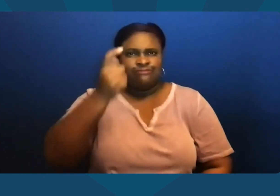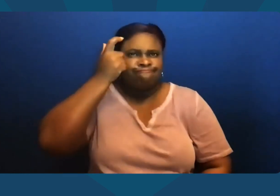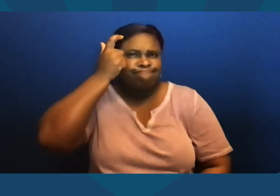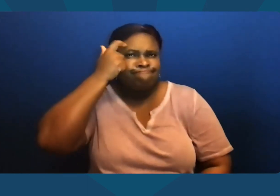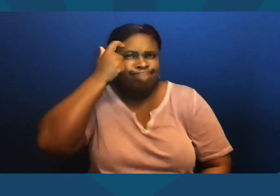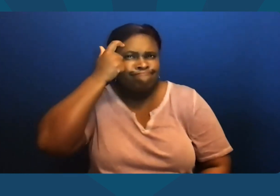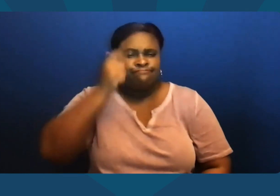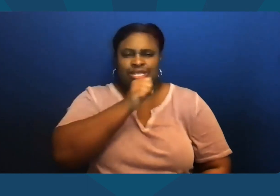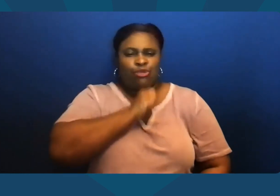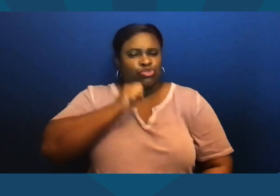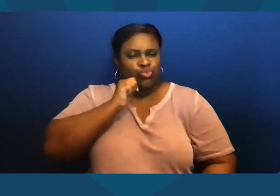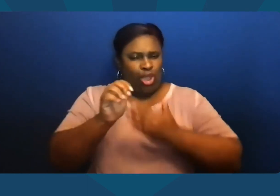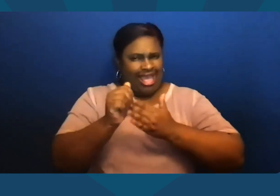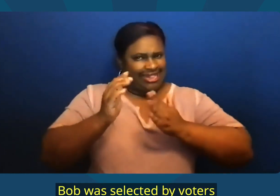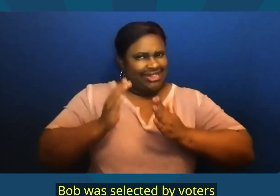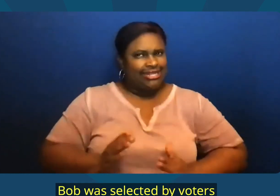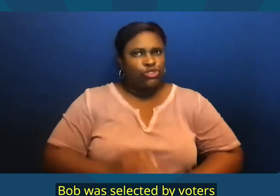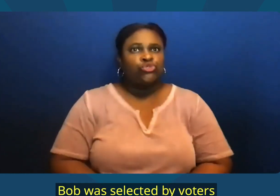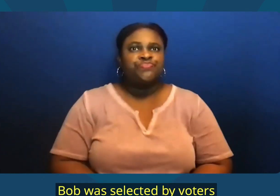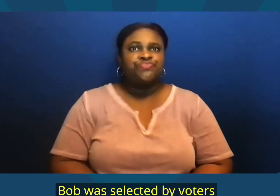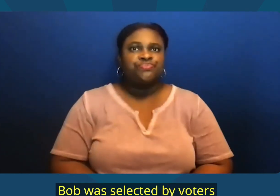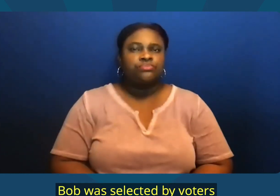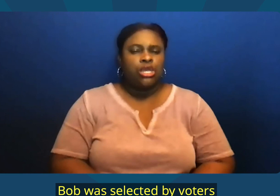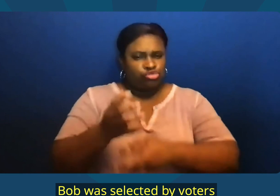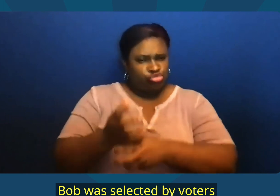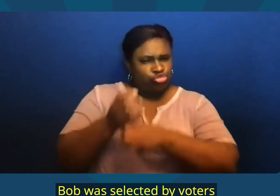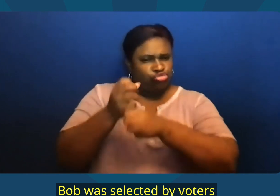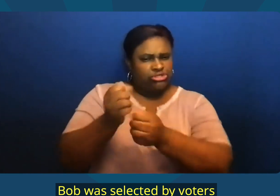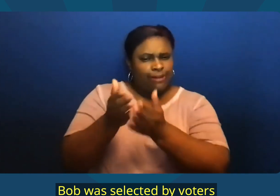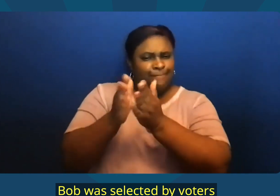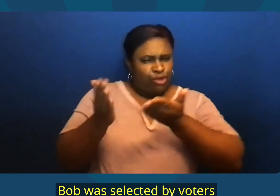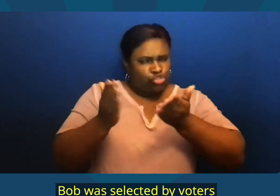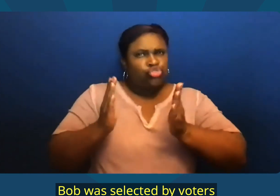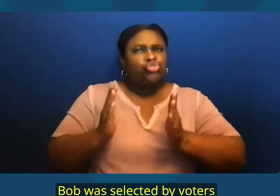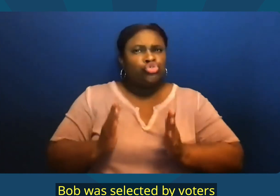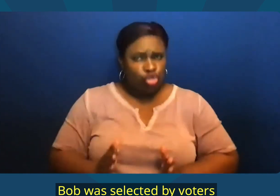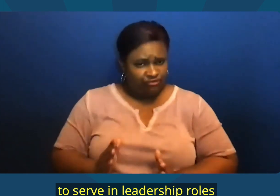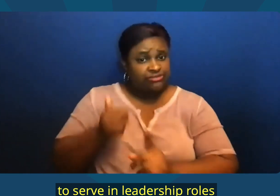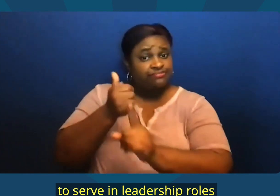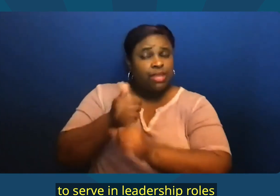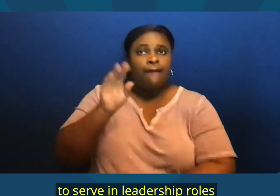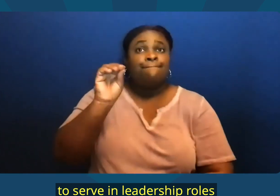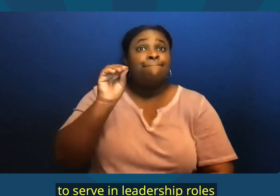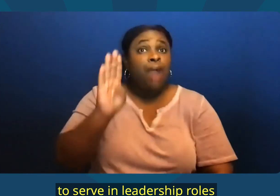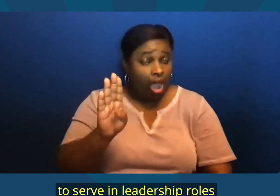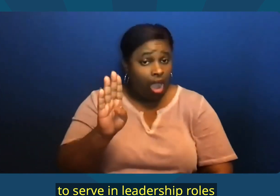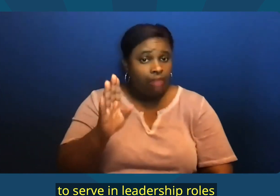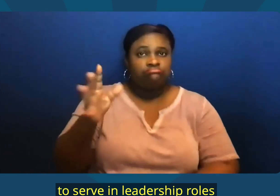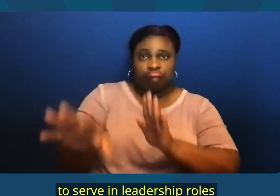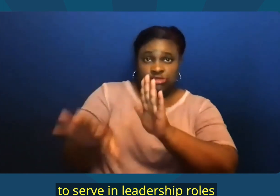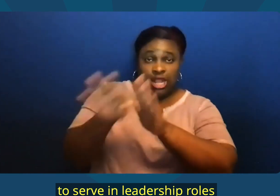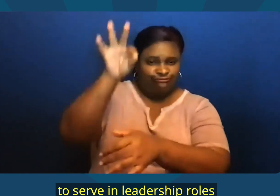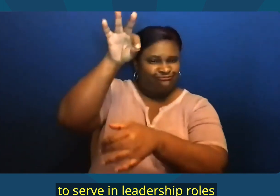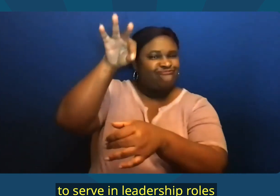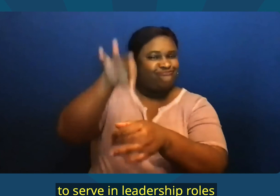A trusted public servant, Bob was selected by voters and fellow lawmakers to serve in leadership roles at